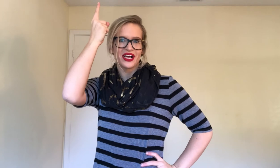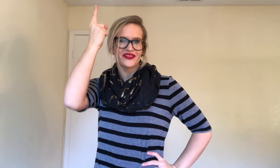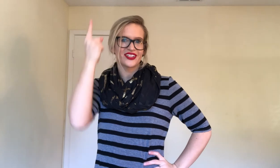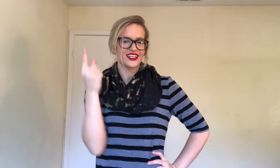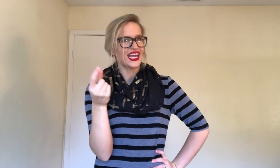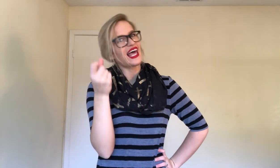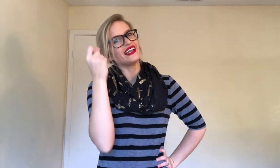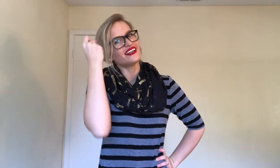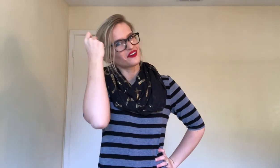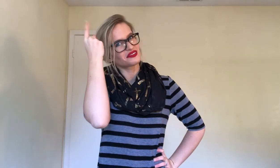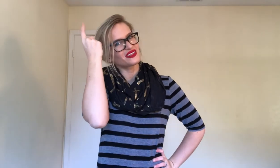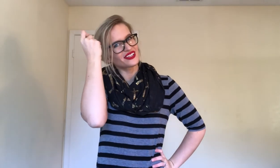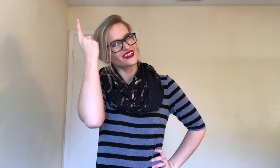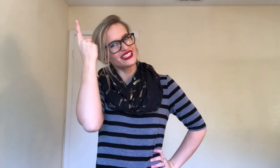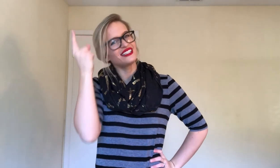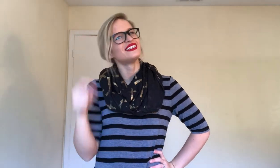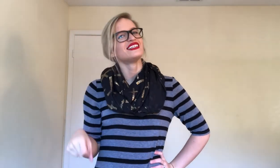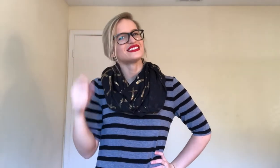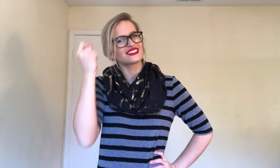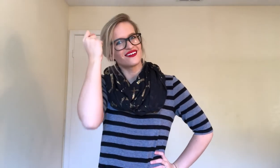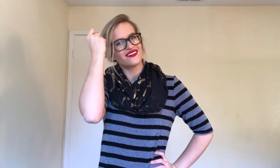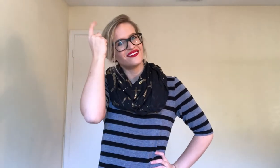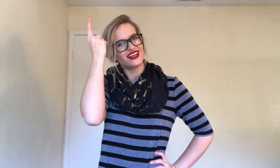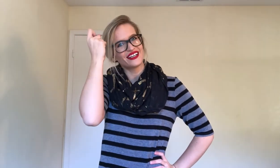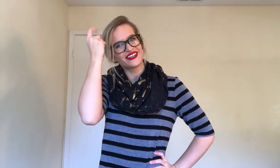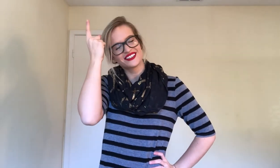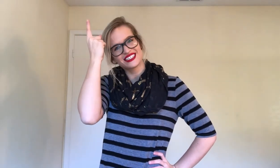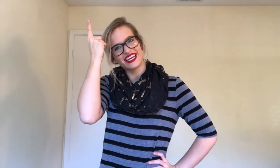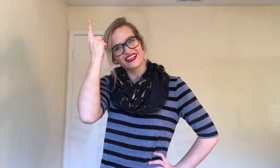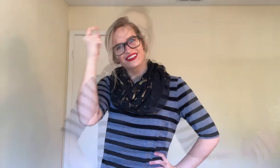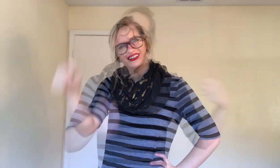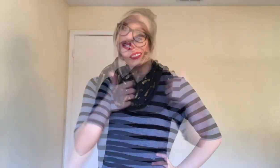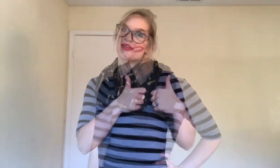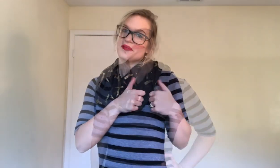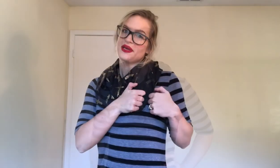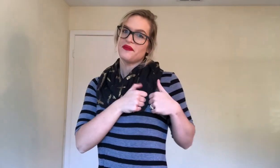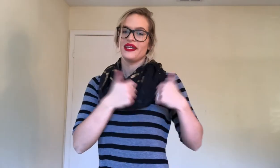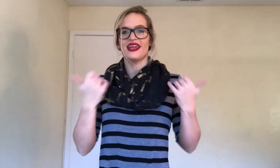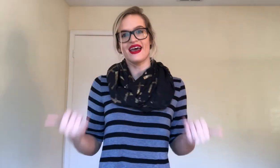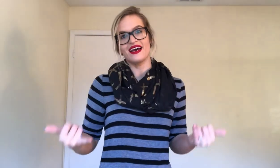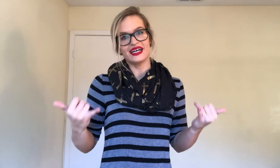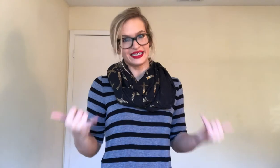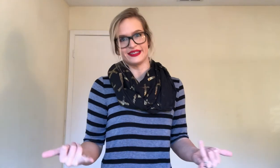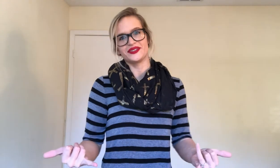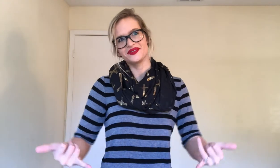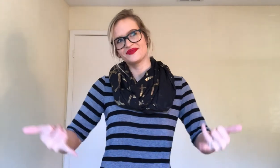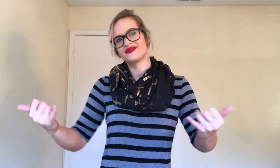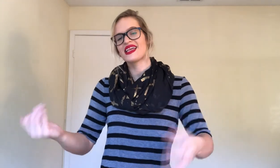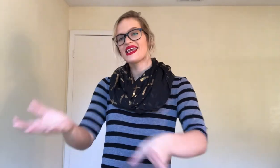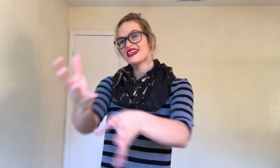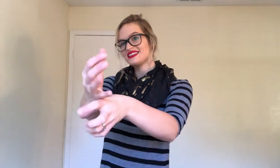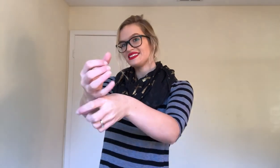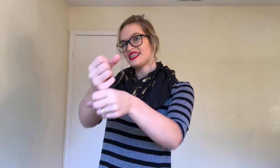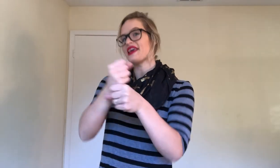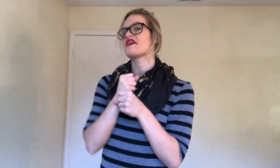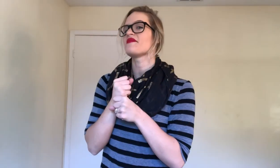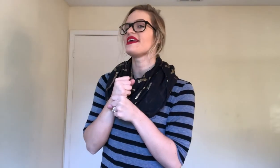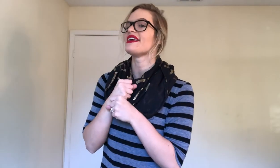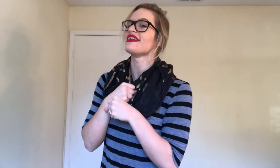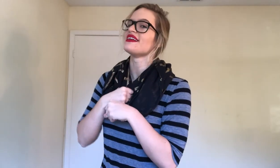off in your head. You know. It's flickering. So. Understand. So. Baby. Now. Take me in.